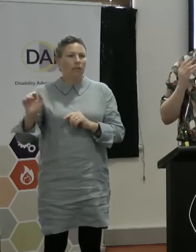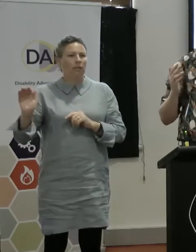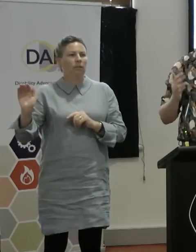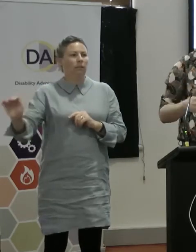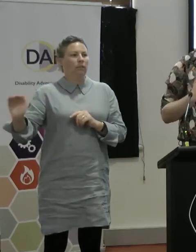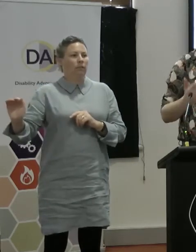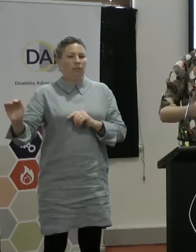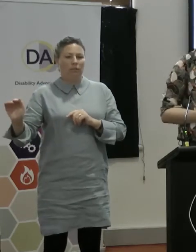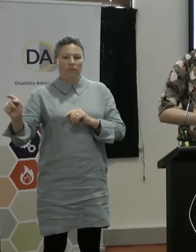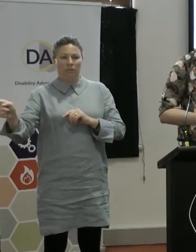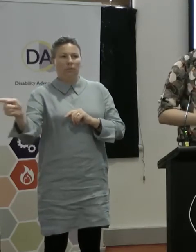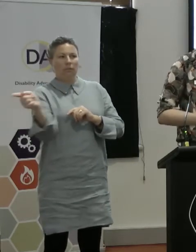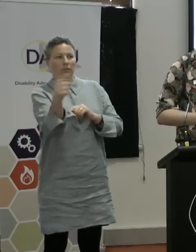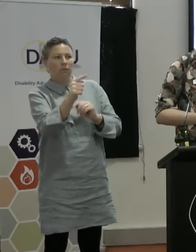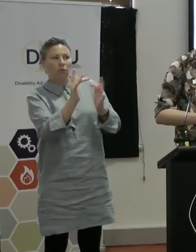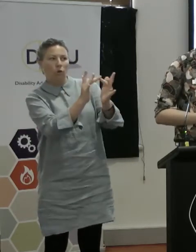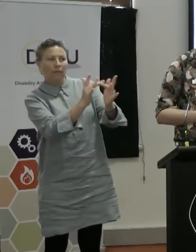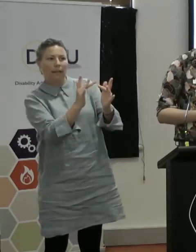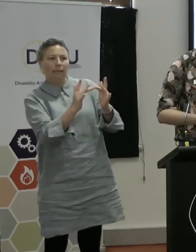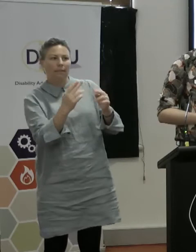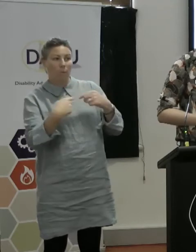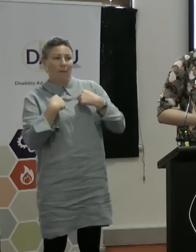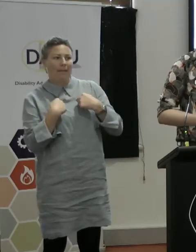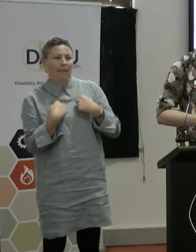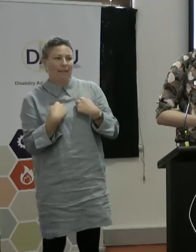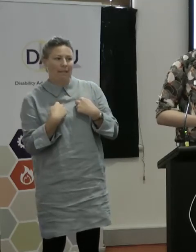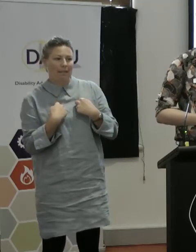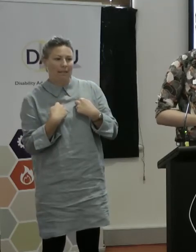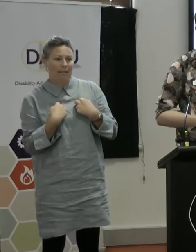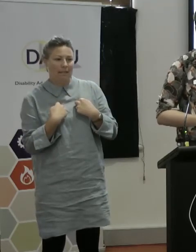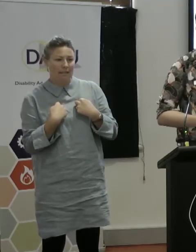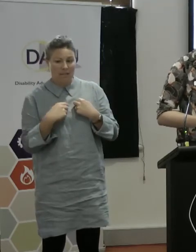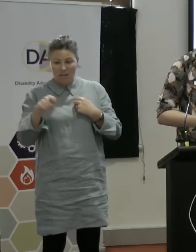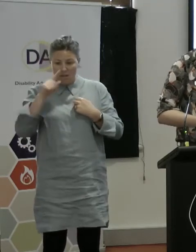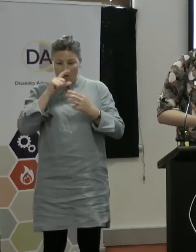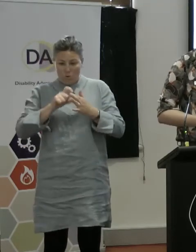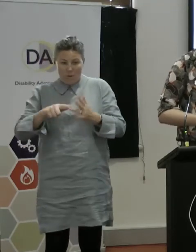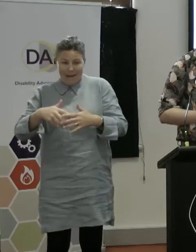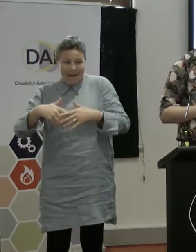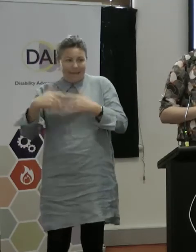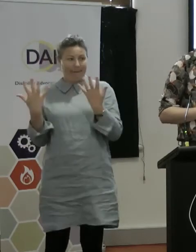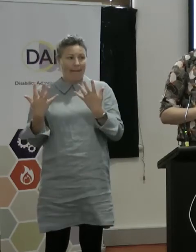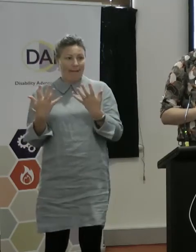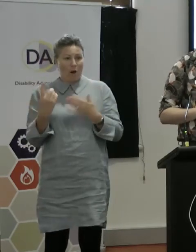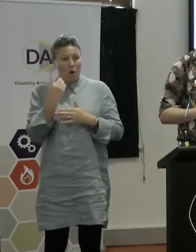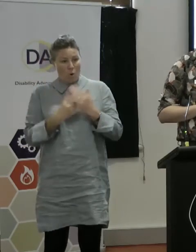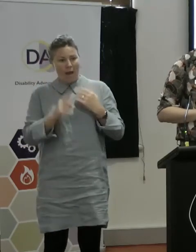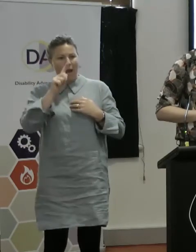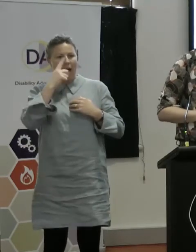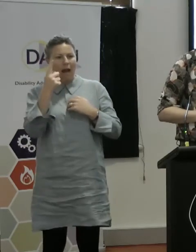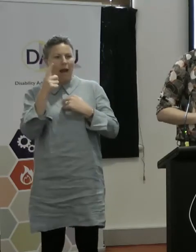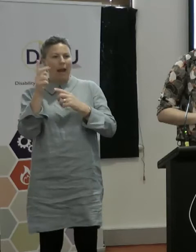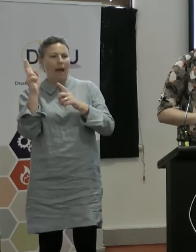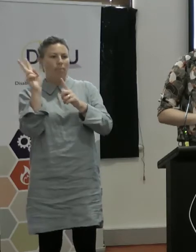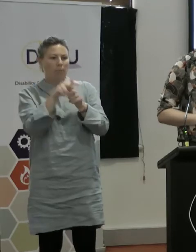person liaise with the scheme on their behalf, and basically they can do anything that an applicant can do except apply, accept